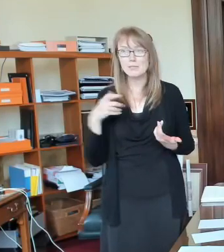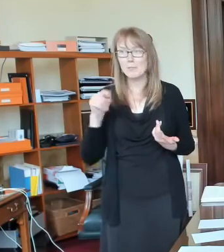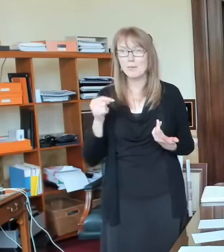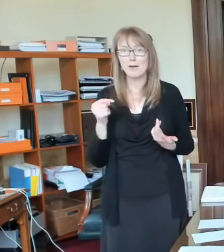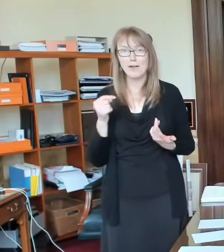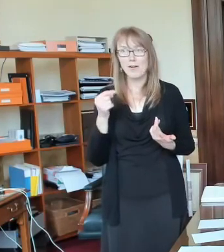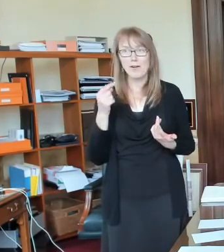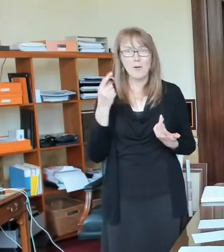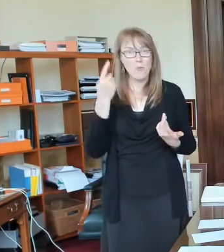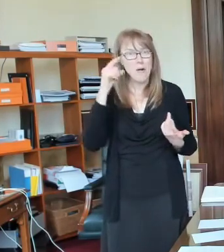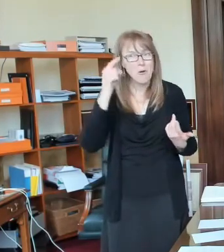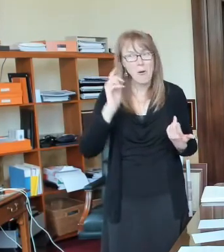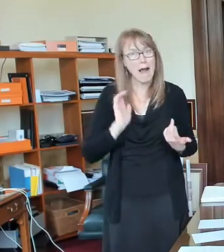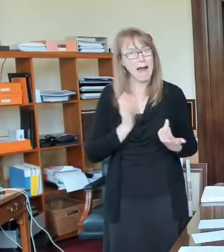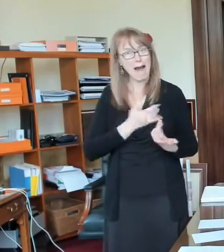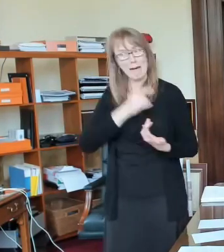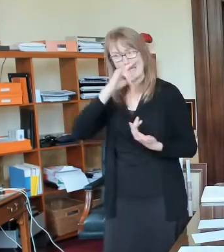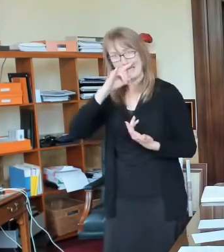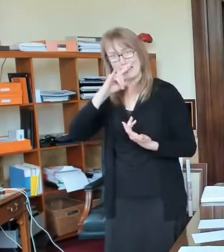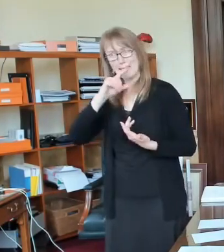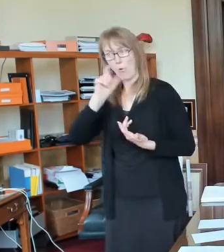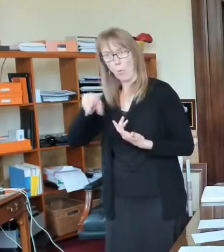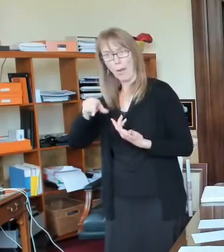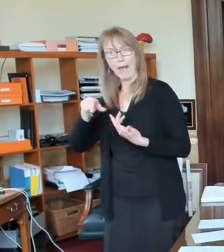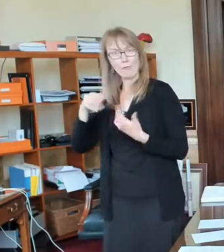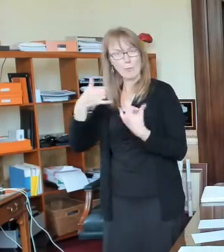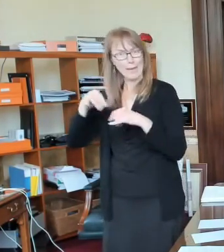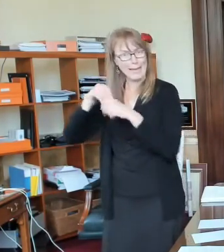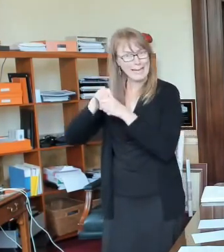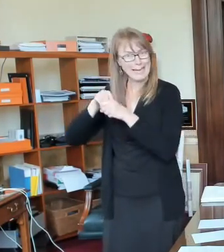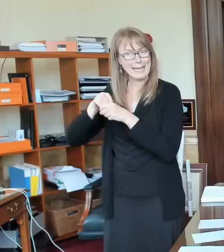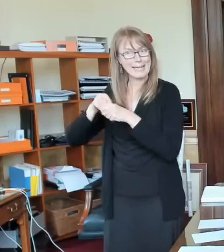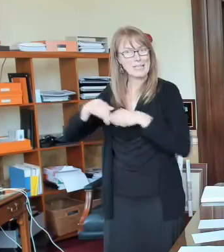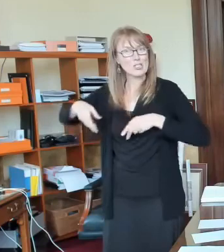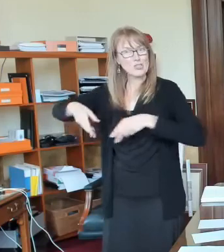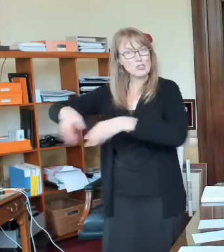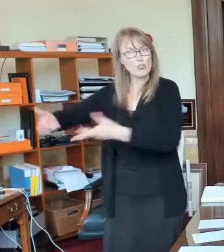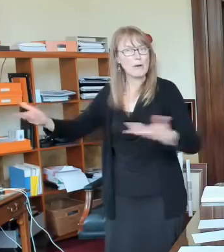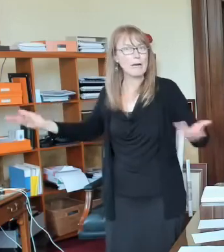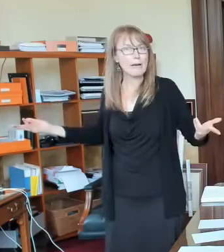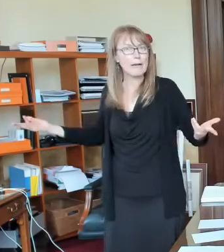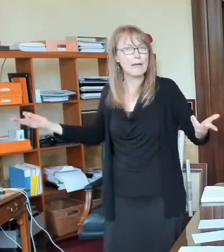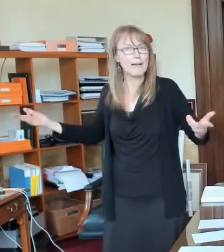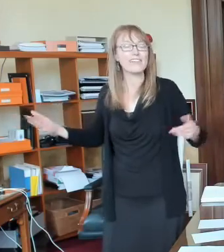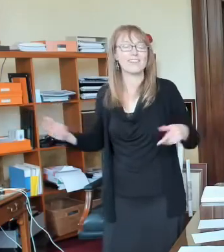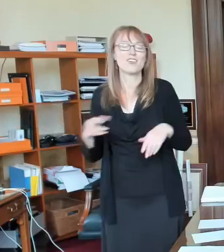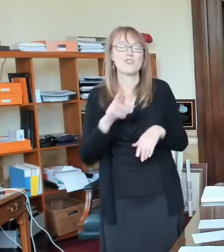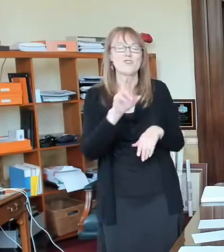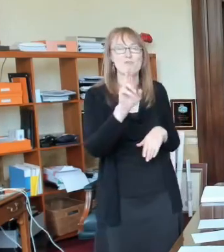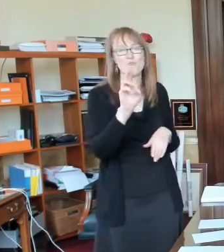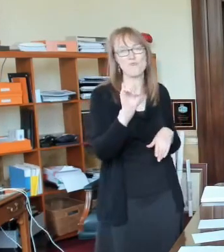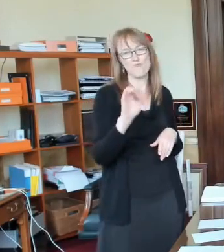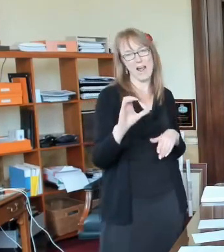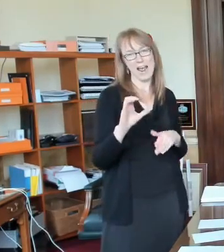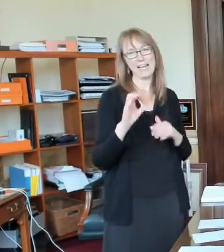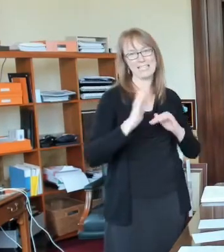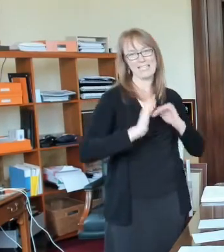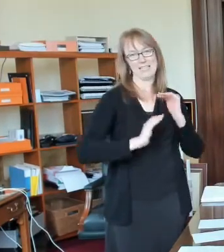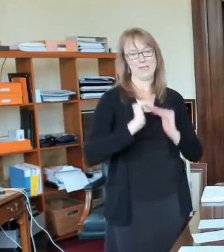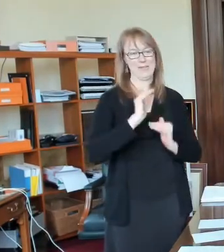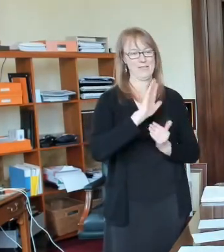streets? So rec centers are open, and there are still some slots that are available for rec programs.